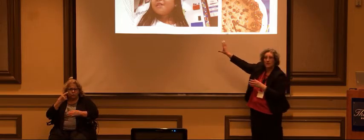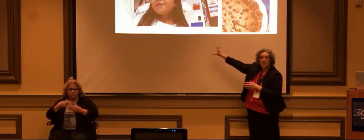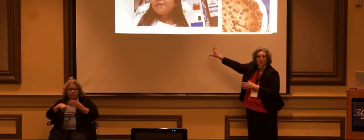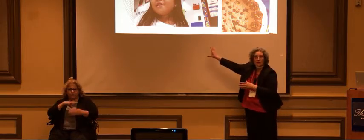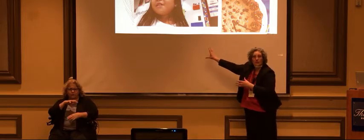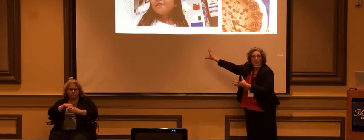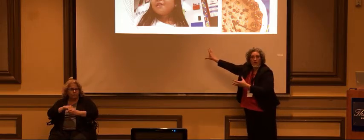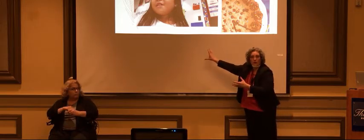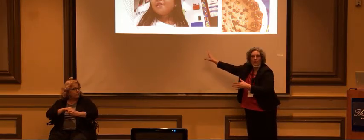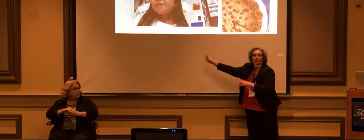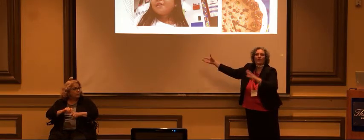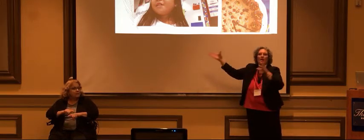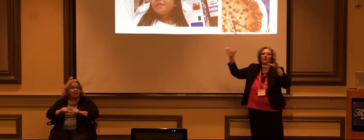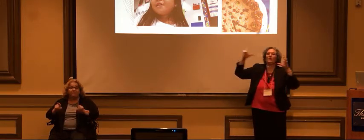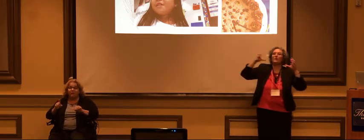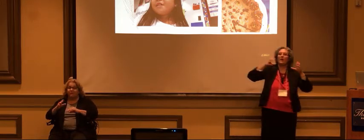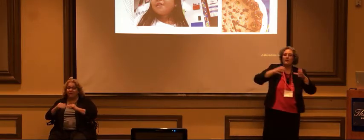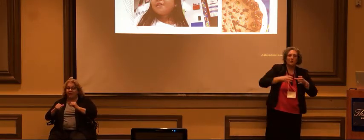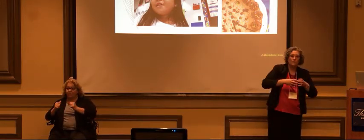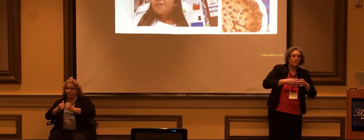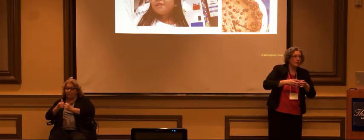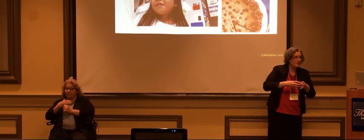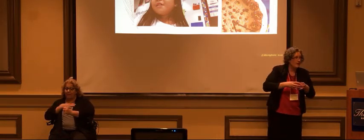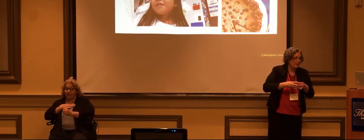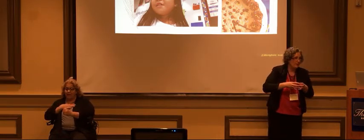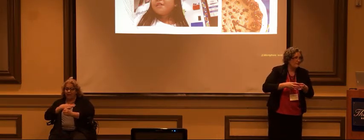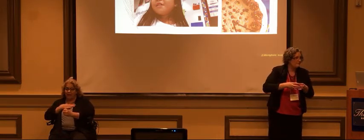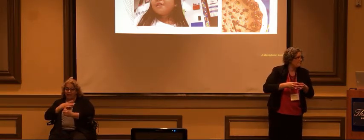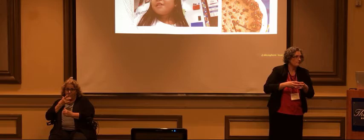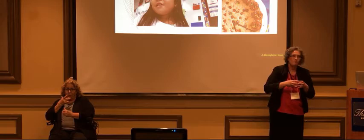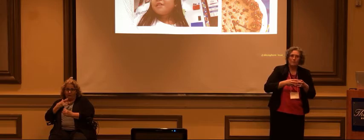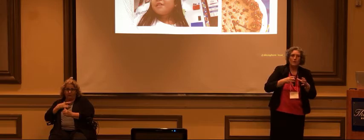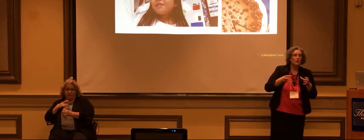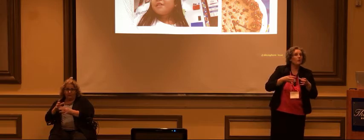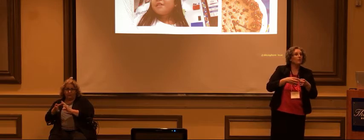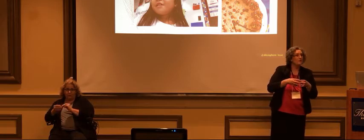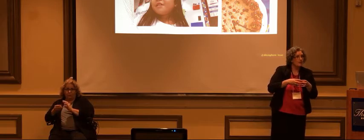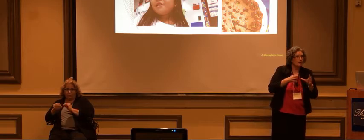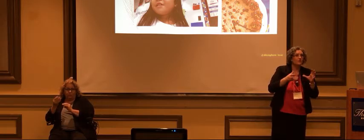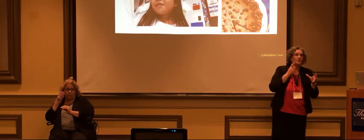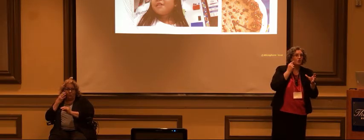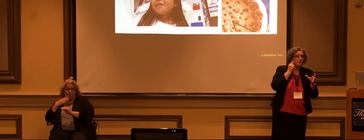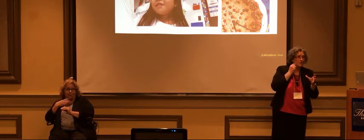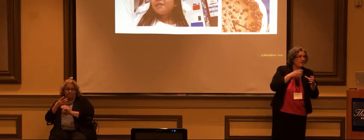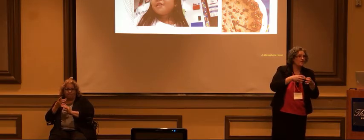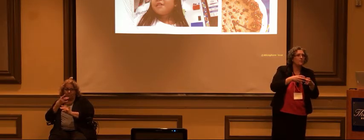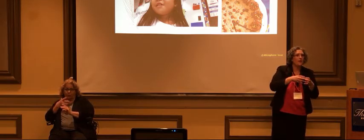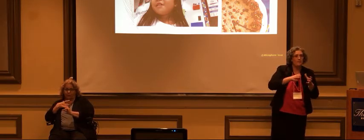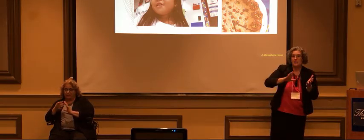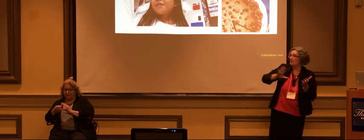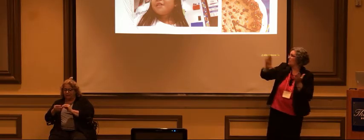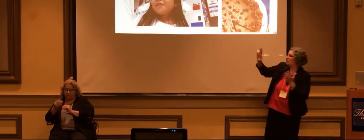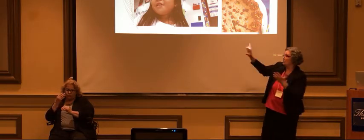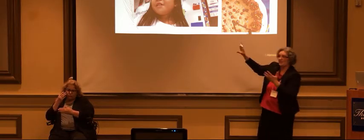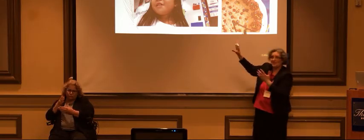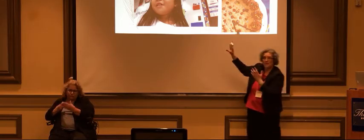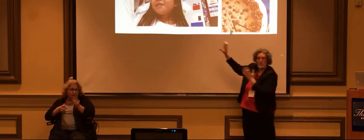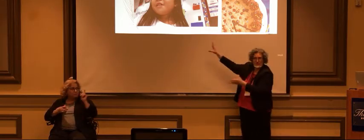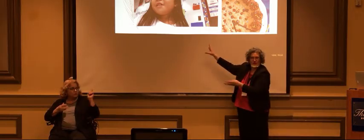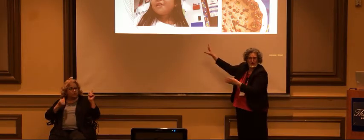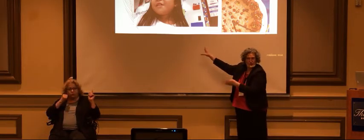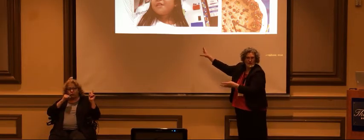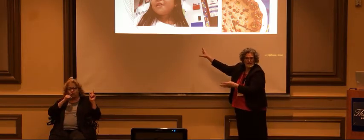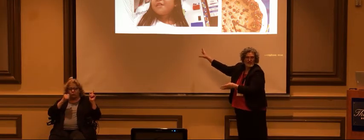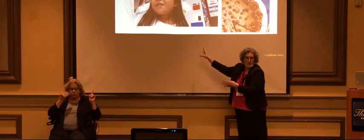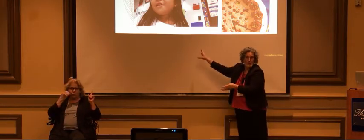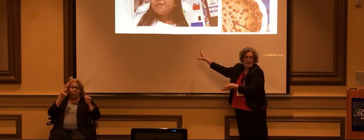was a very different video than with my birthday narrative. You know, my birthday narrative, she used some things, but not many. This girl knows